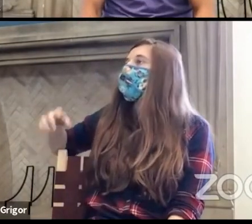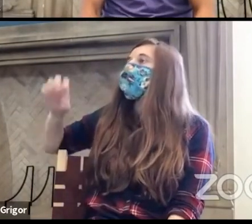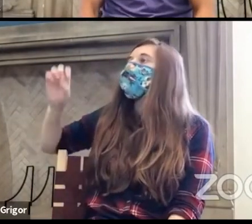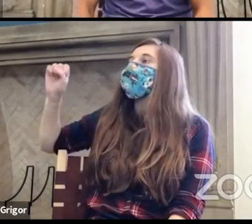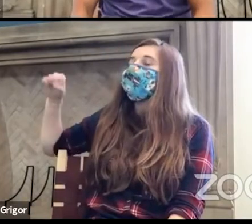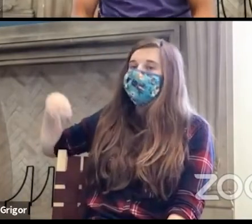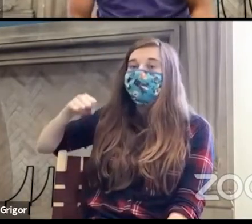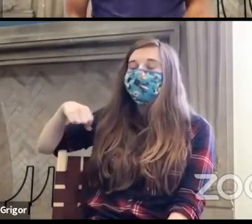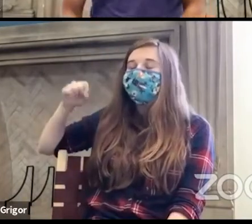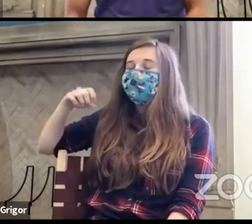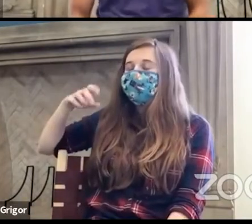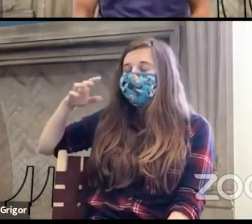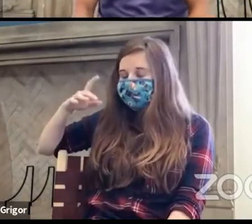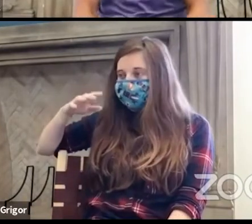Yes, for me,